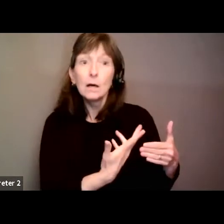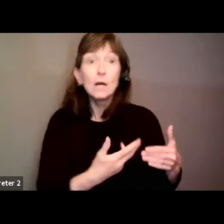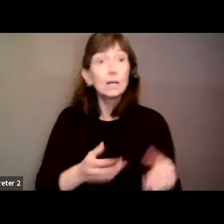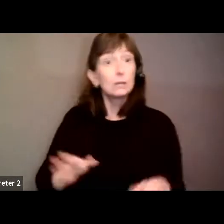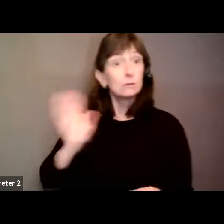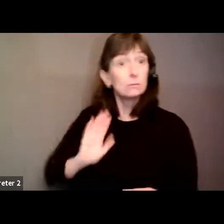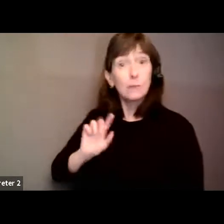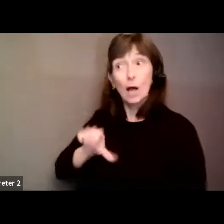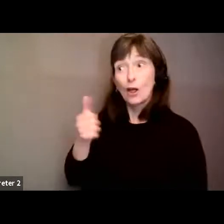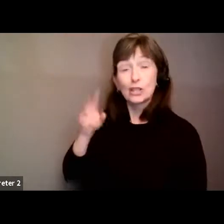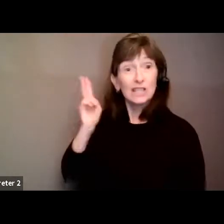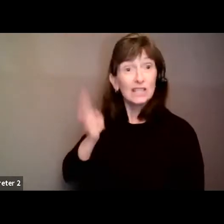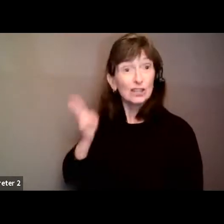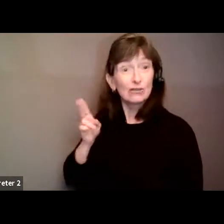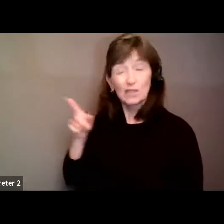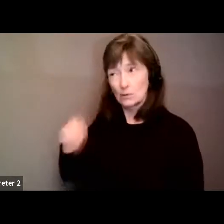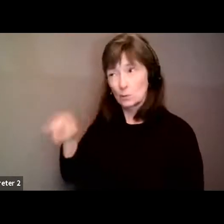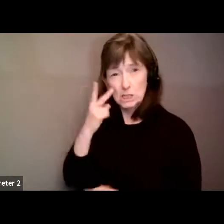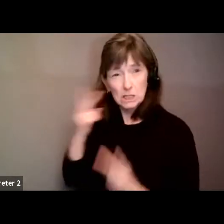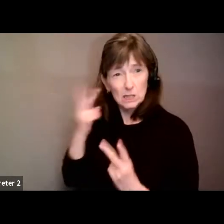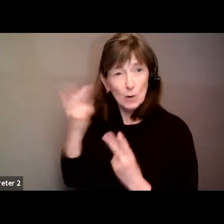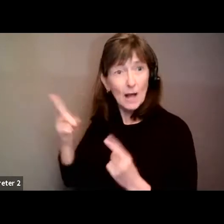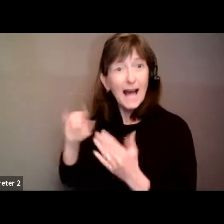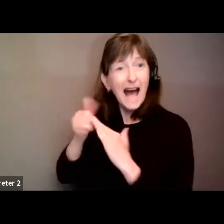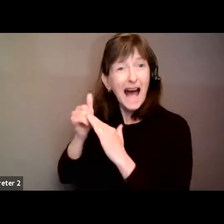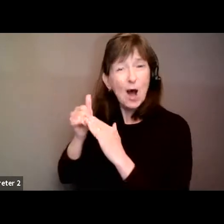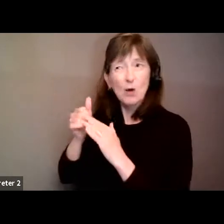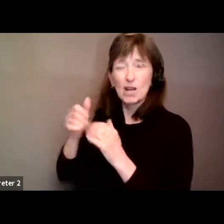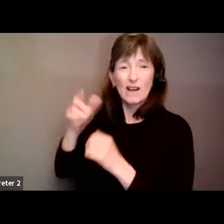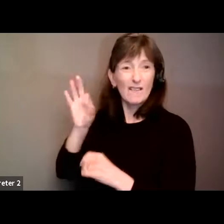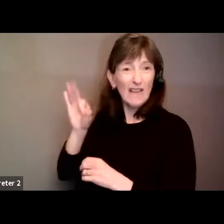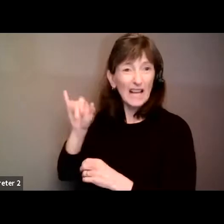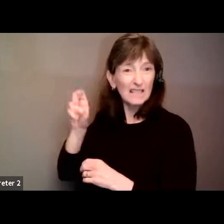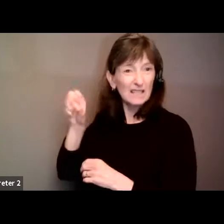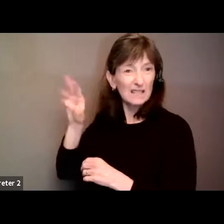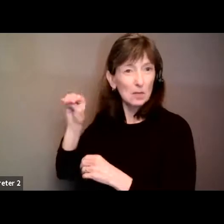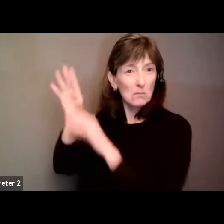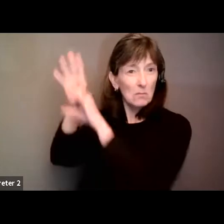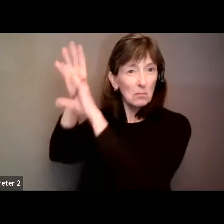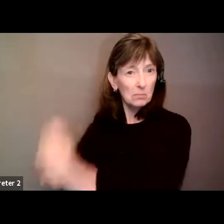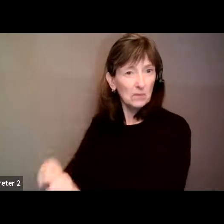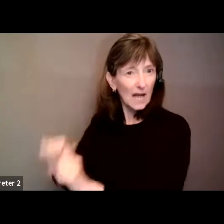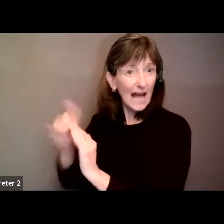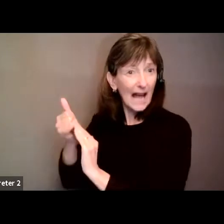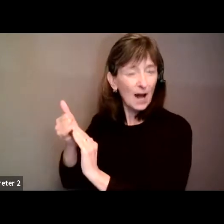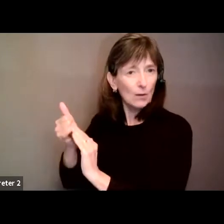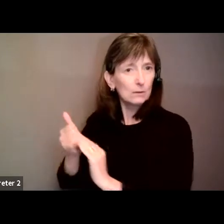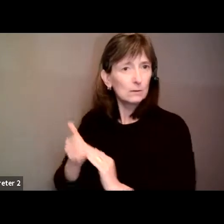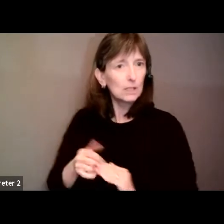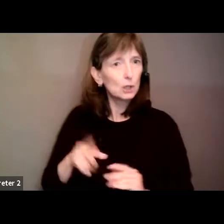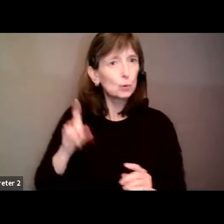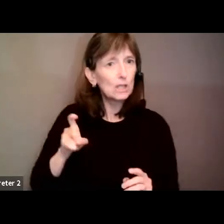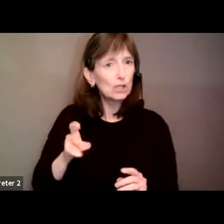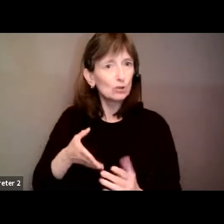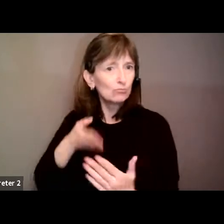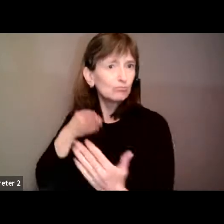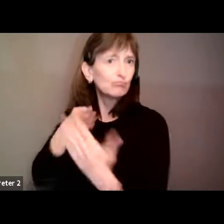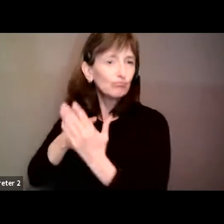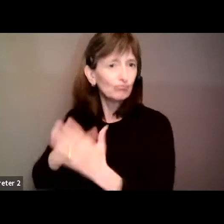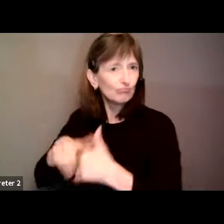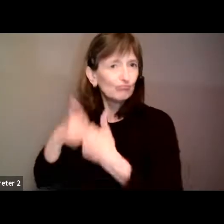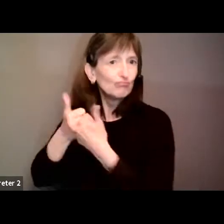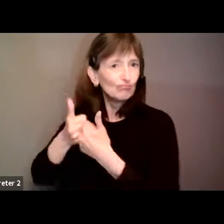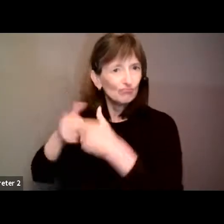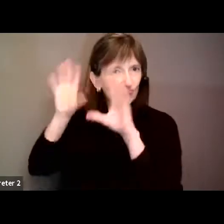of fascism, we find that the stories of success are rooted in acts of disobedience. These successes have come